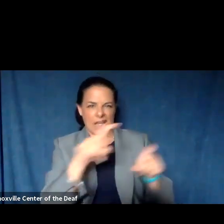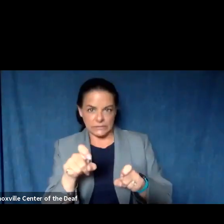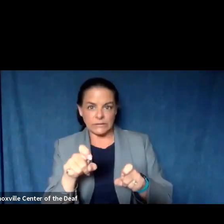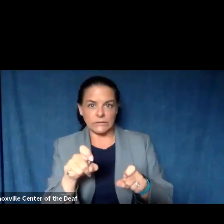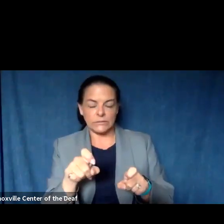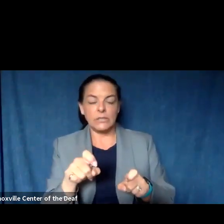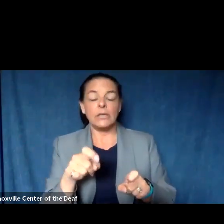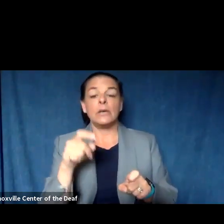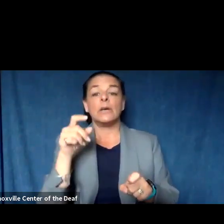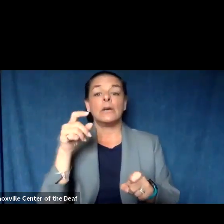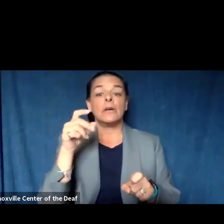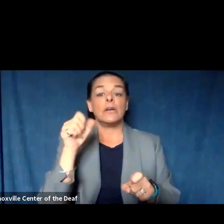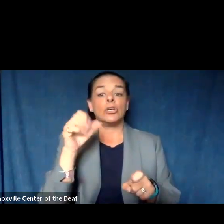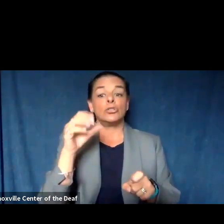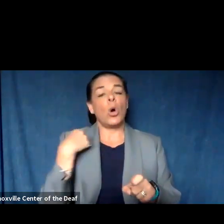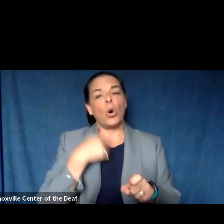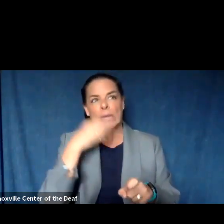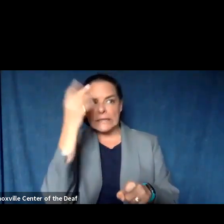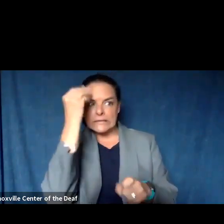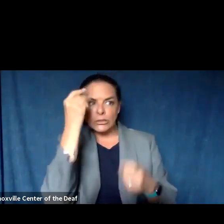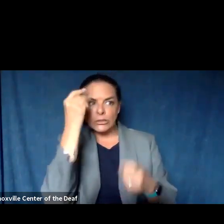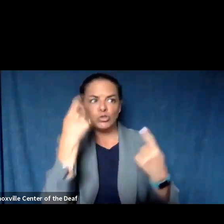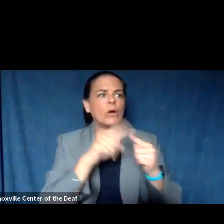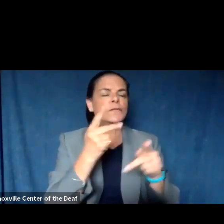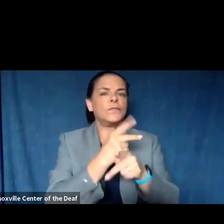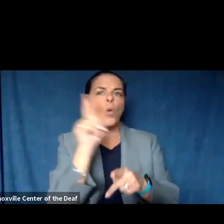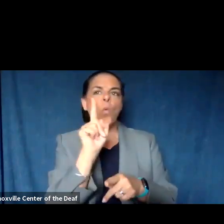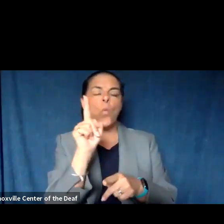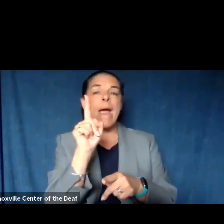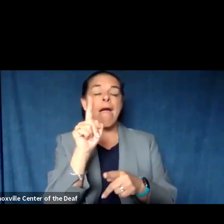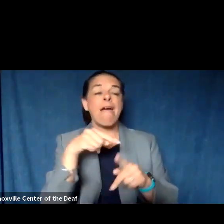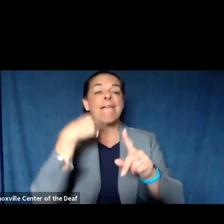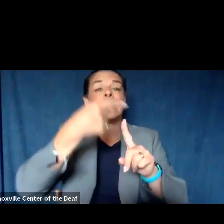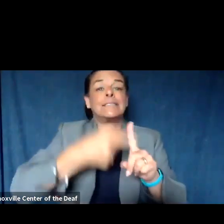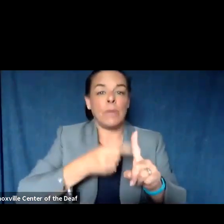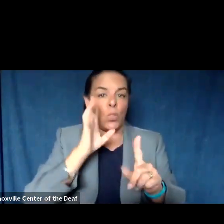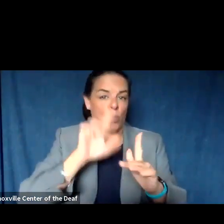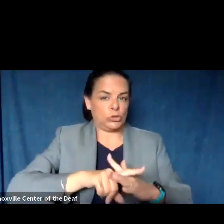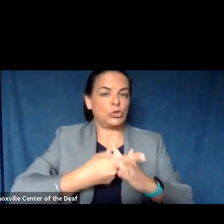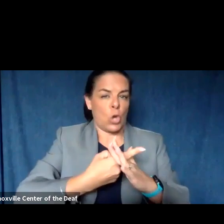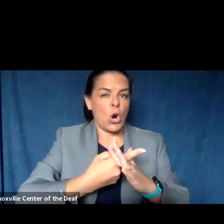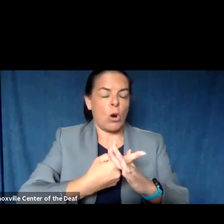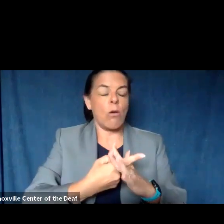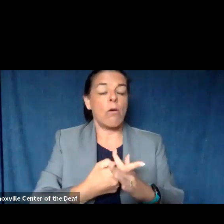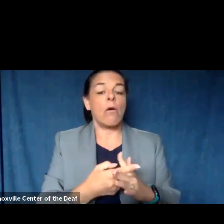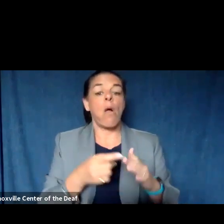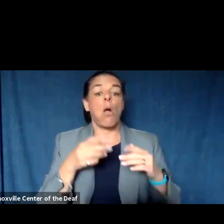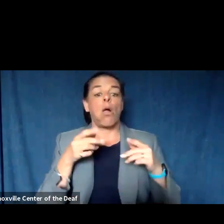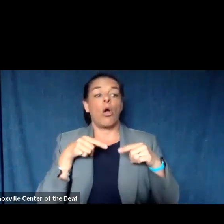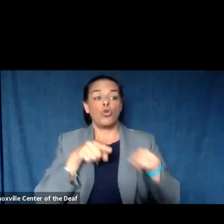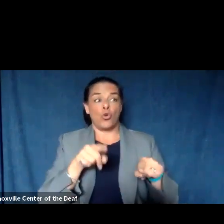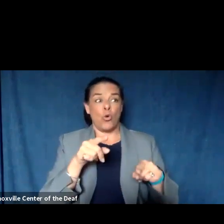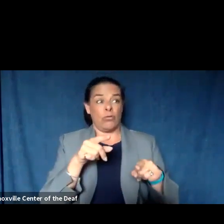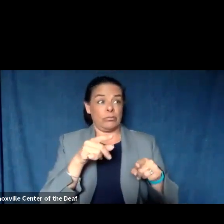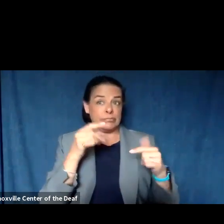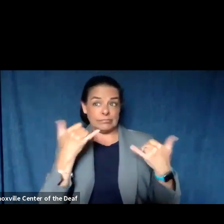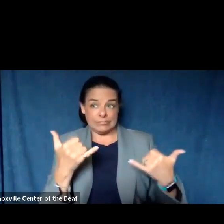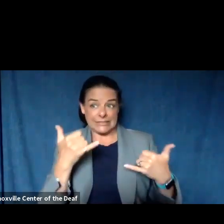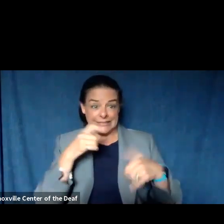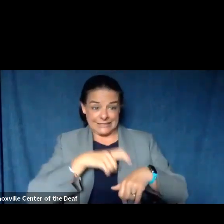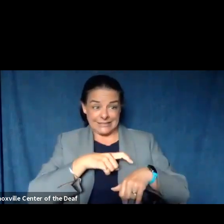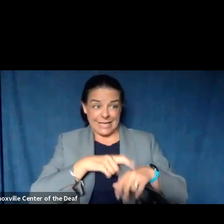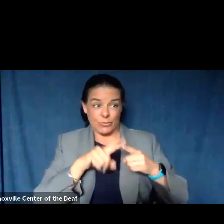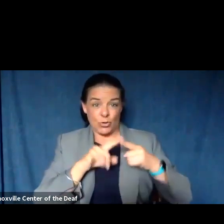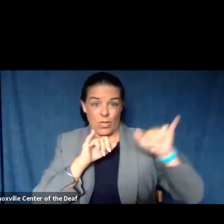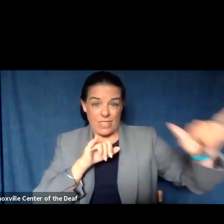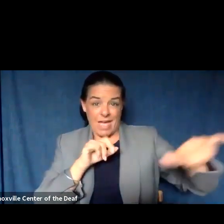conducting testing at an alternate location beginning next month. In the meantime, Knox County Health Department will continue testing